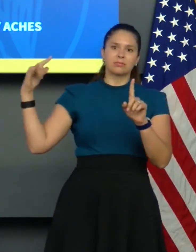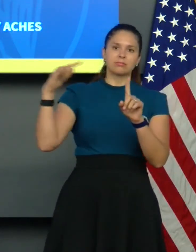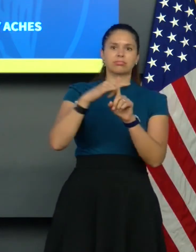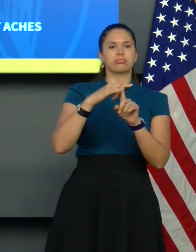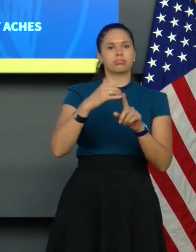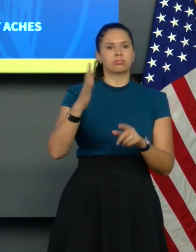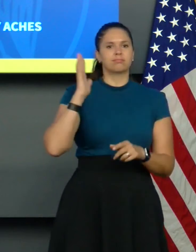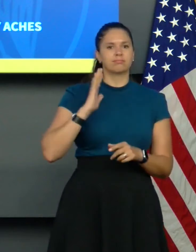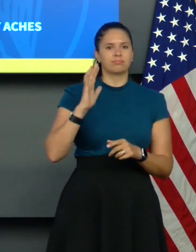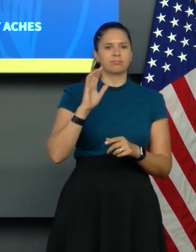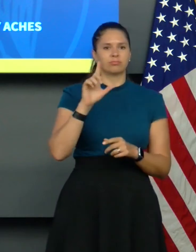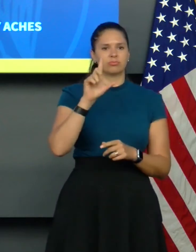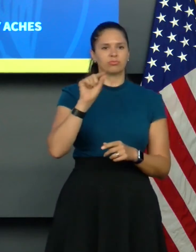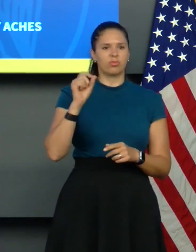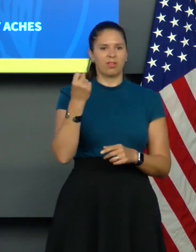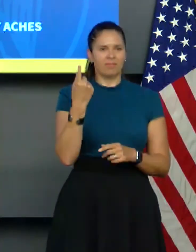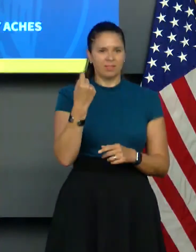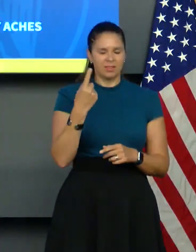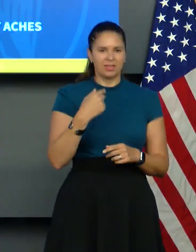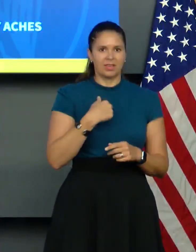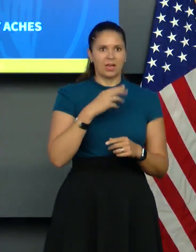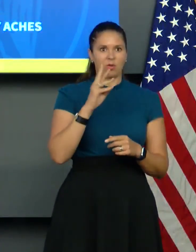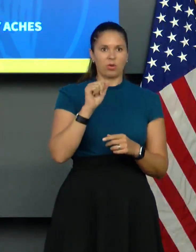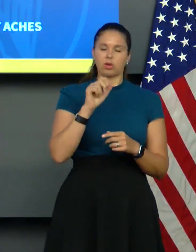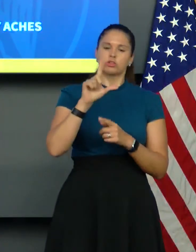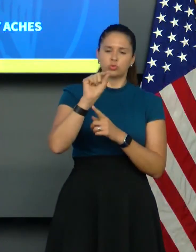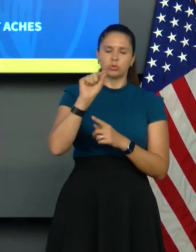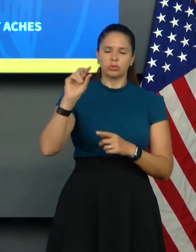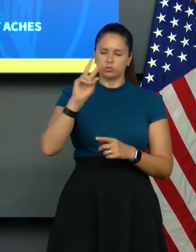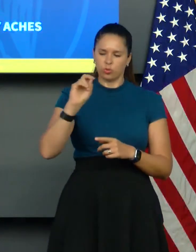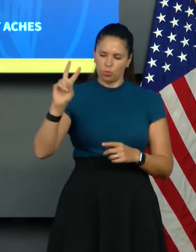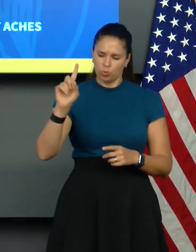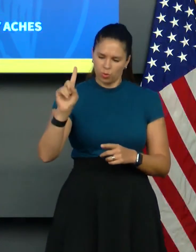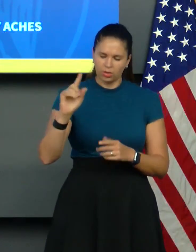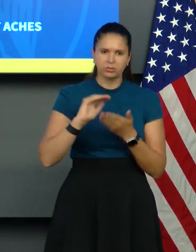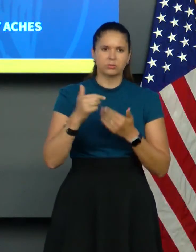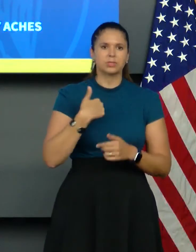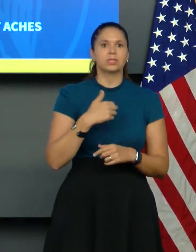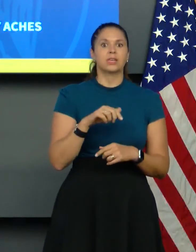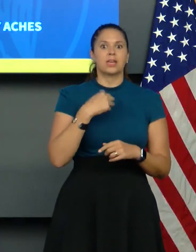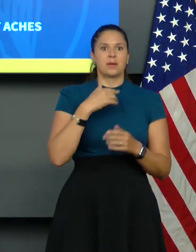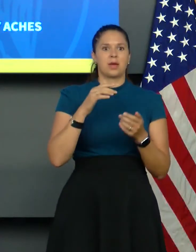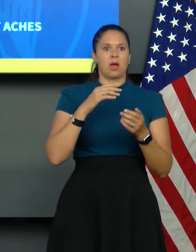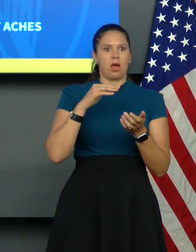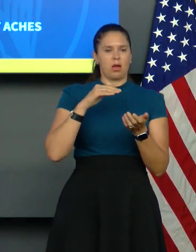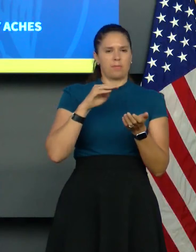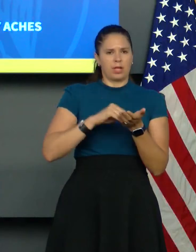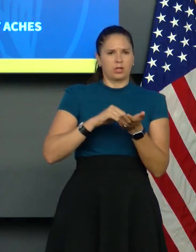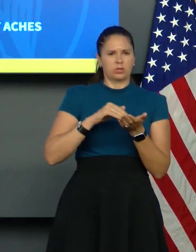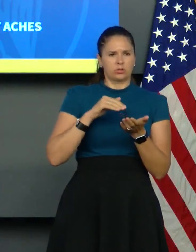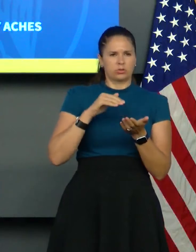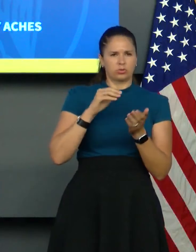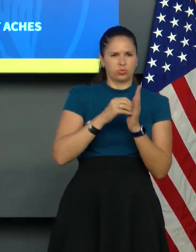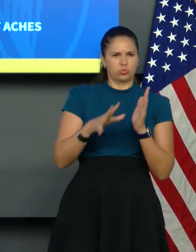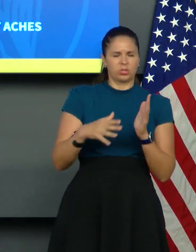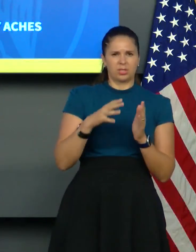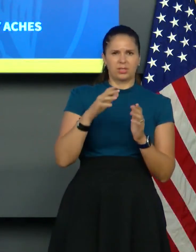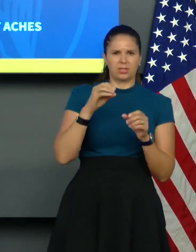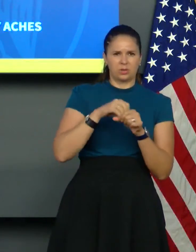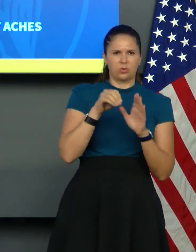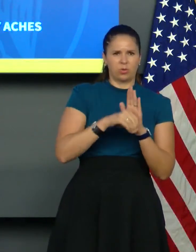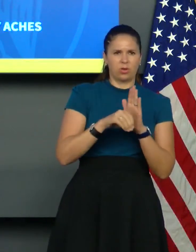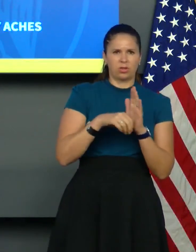Towers. I was a medical student at Charity Hospital in New Orleans, and I watched in horror